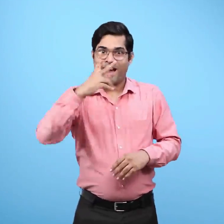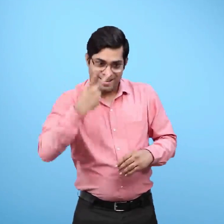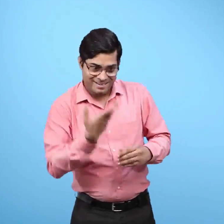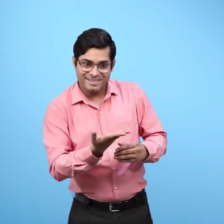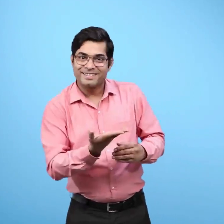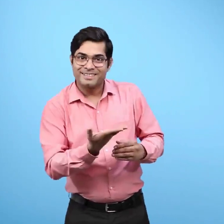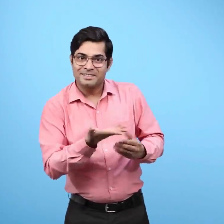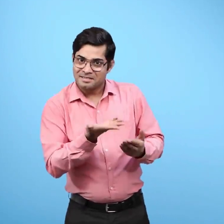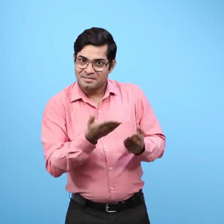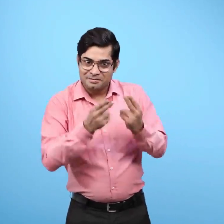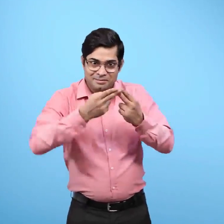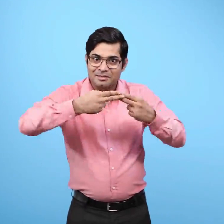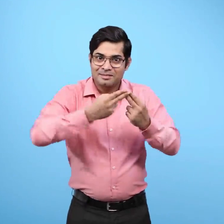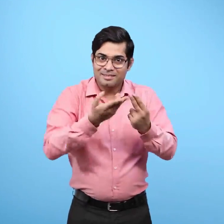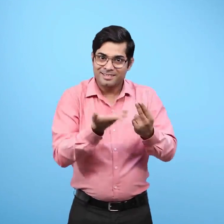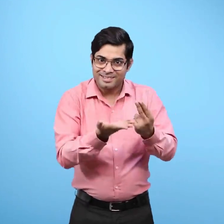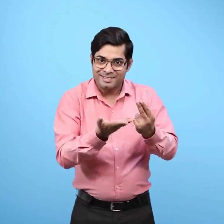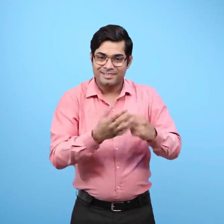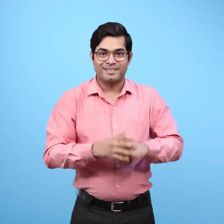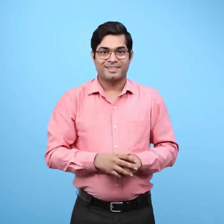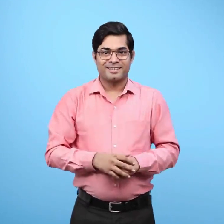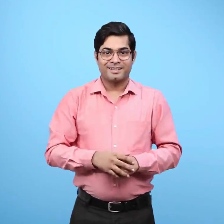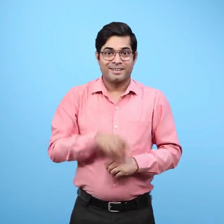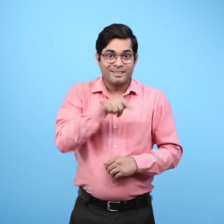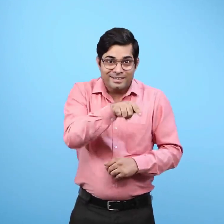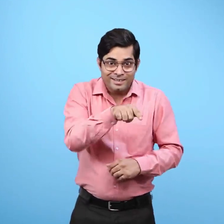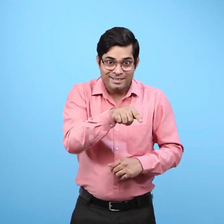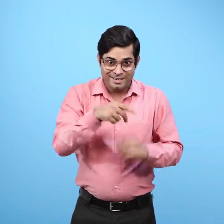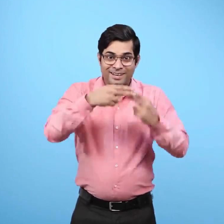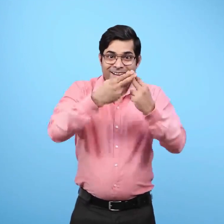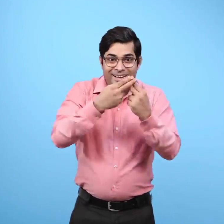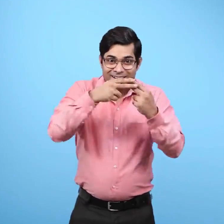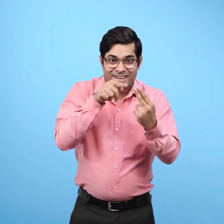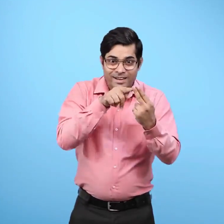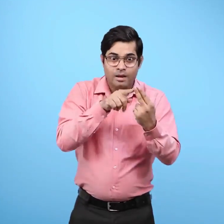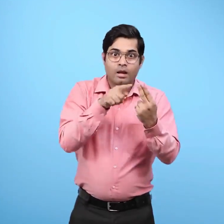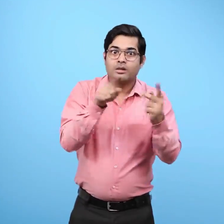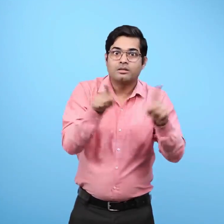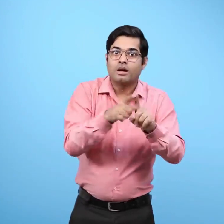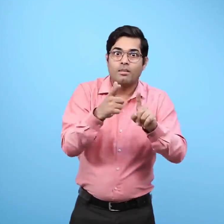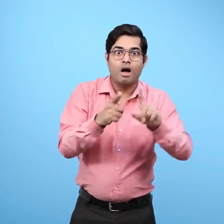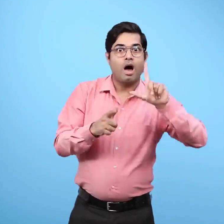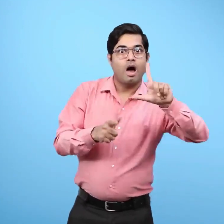Rohini says, look at the tester. It has opened like the letter L.